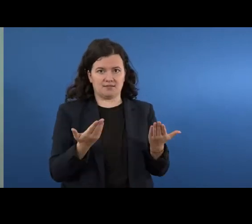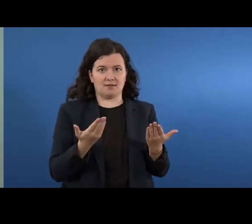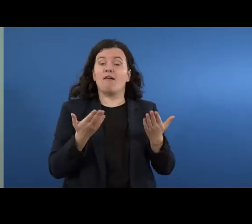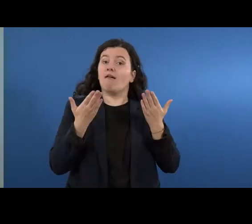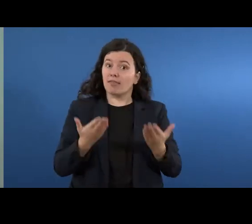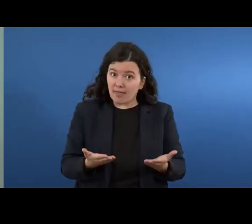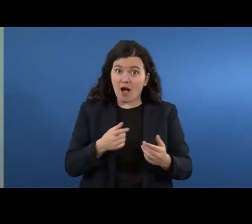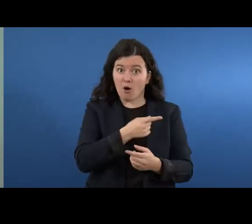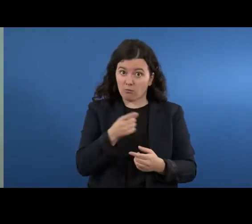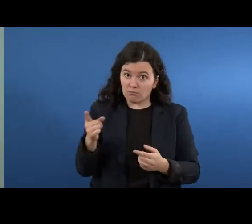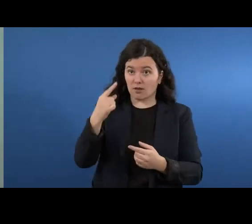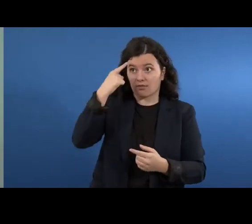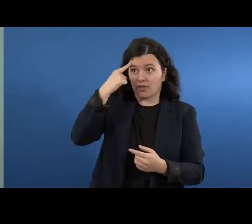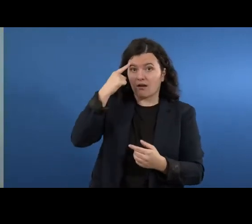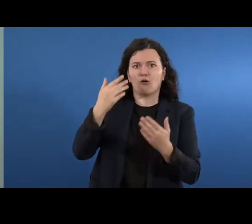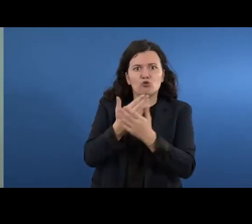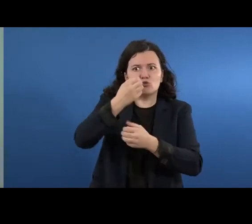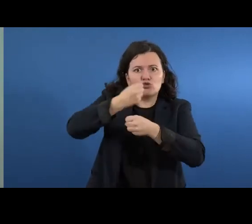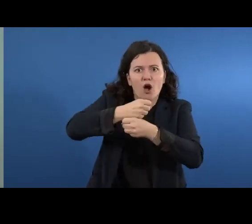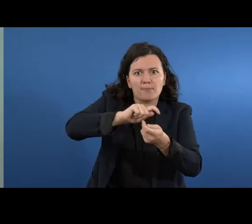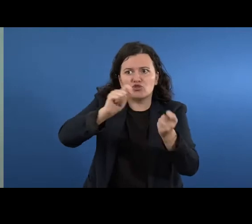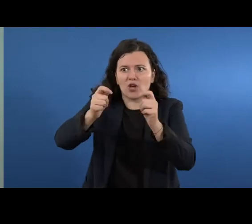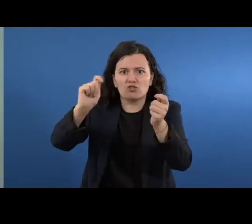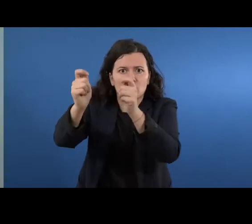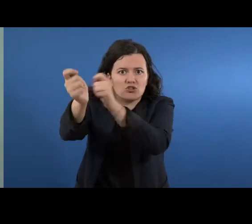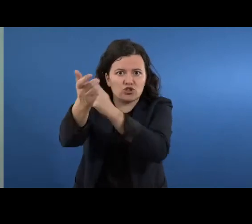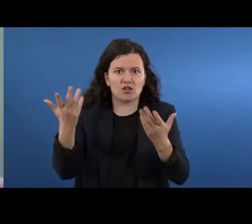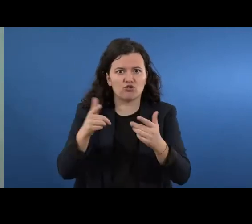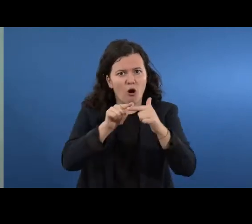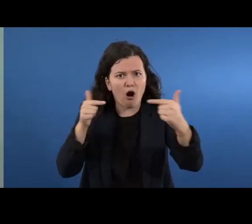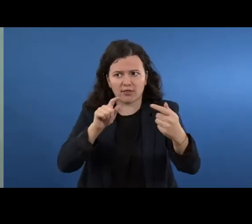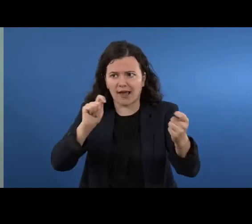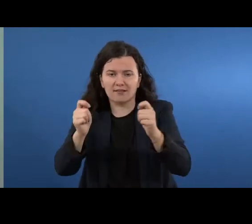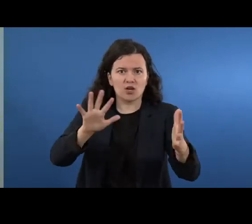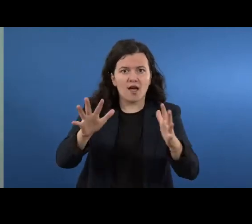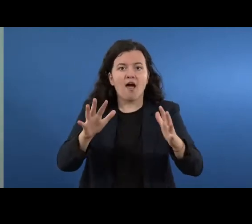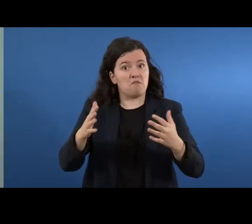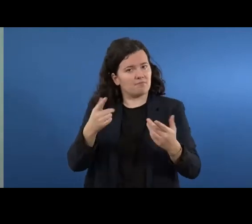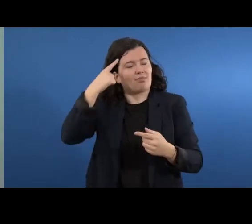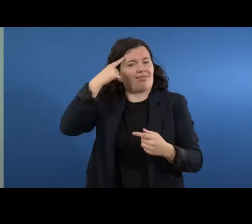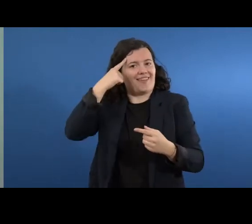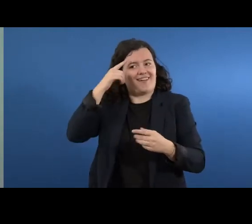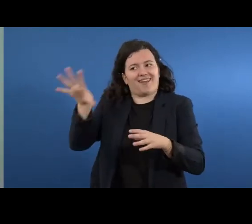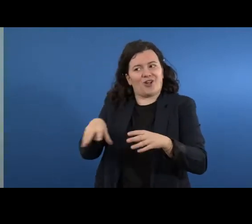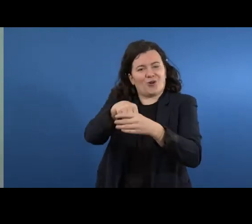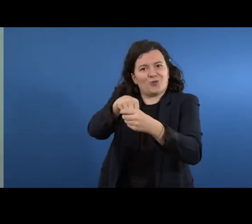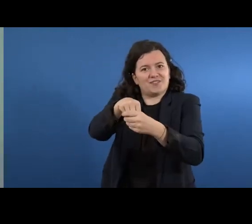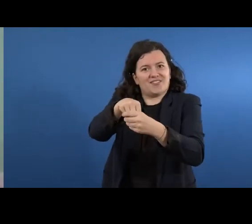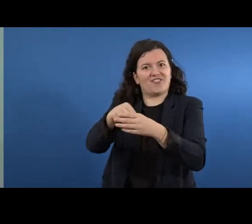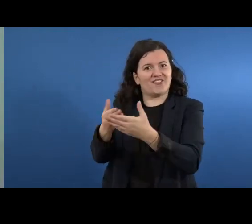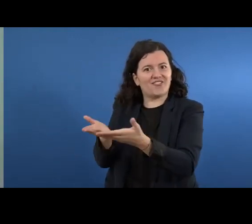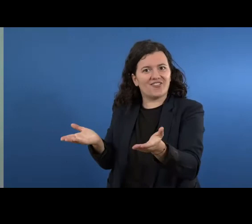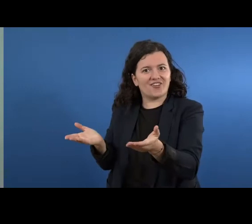step to welcome all kinds of talents through proactive policies. And I hope we don't stop there. We continue to look at